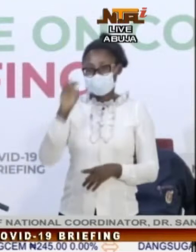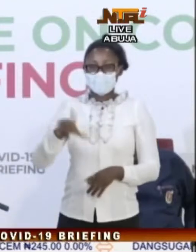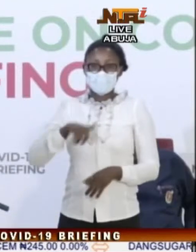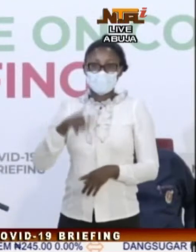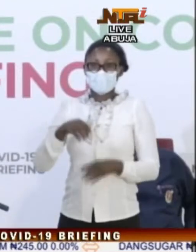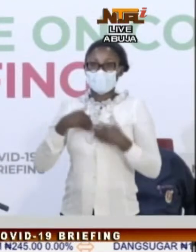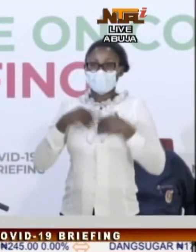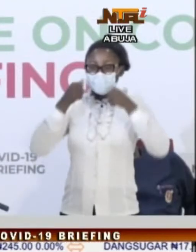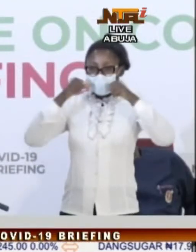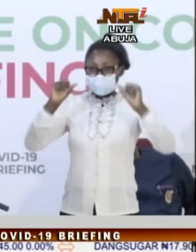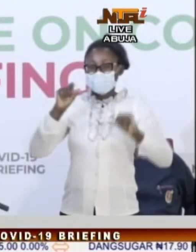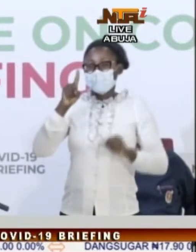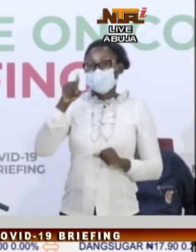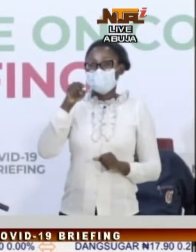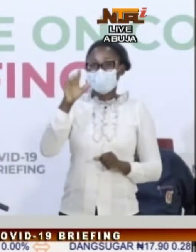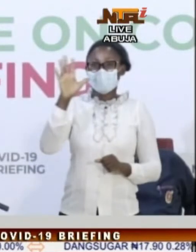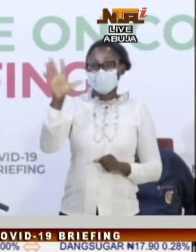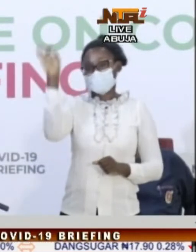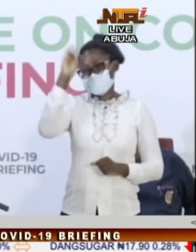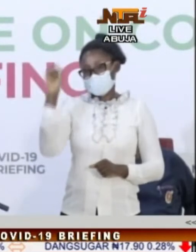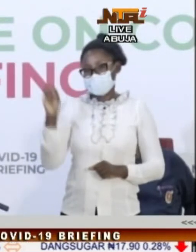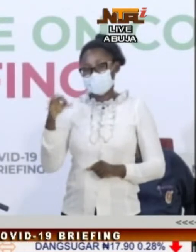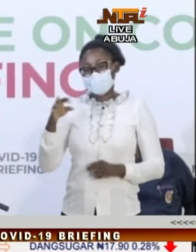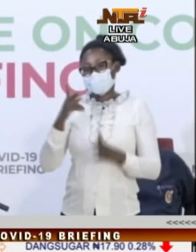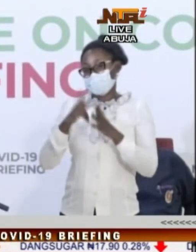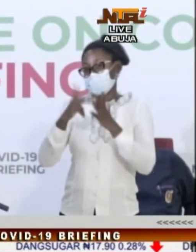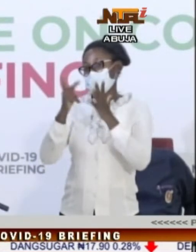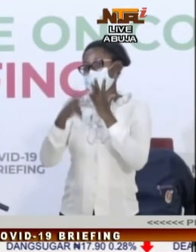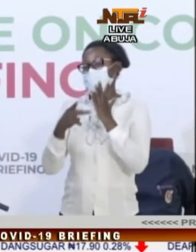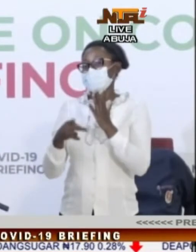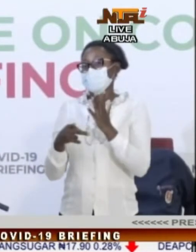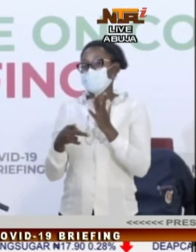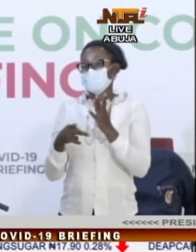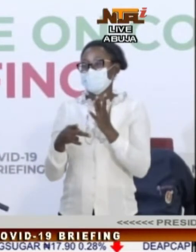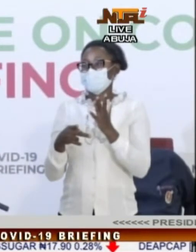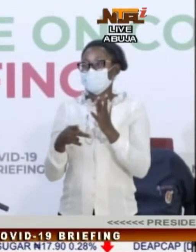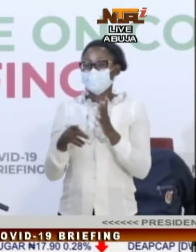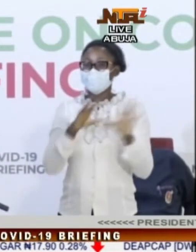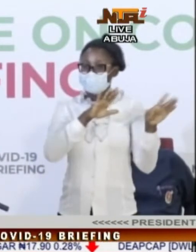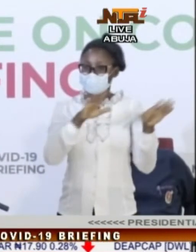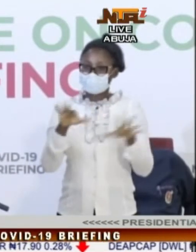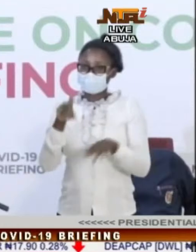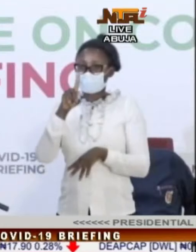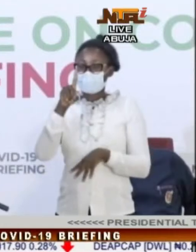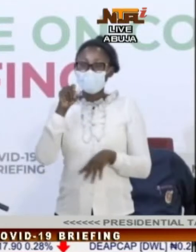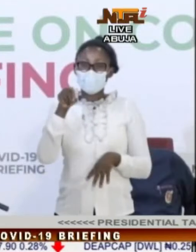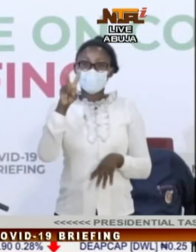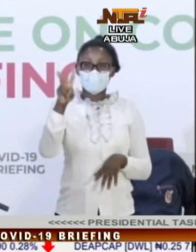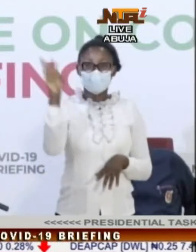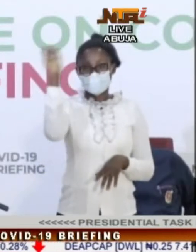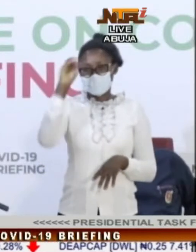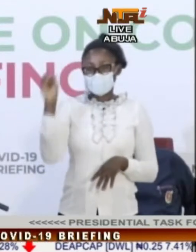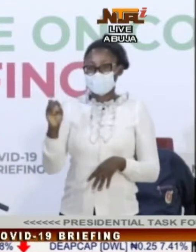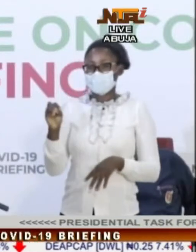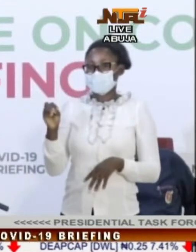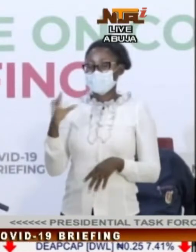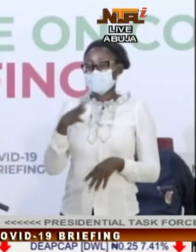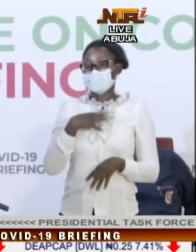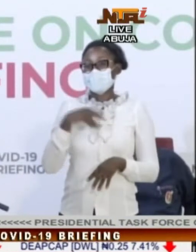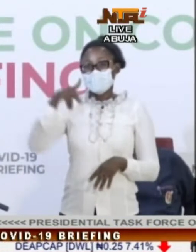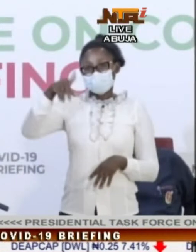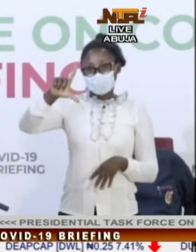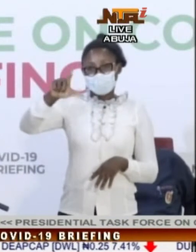achieved 1.5% of the population tested, Rivers 1.2%, and Plateau State